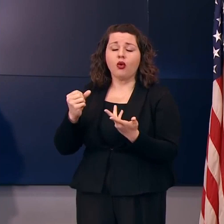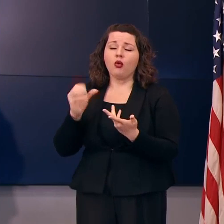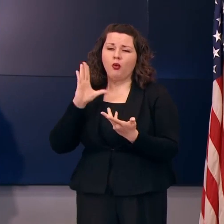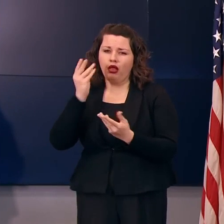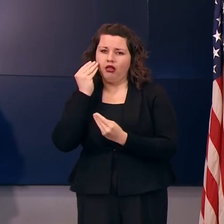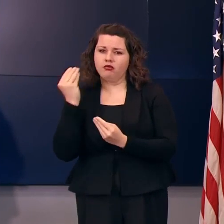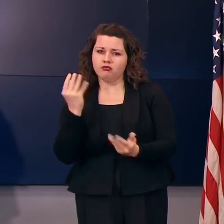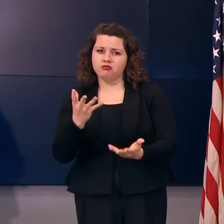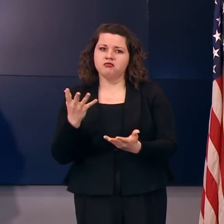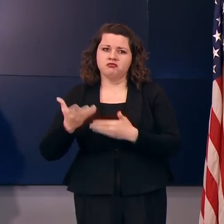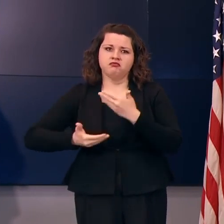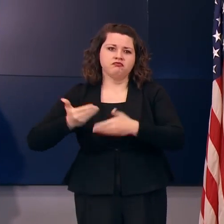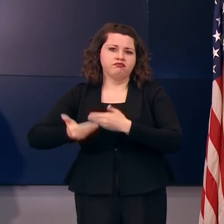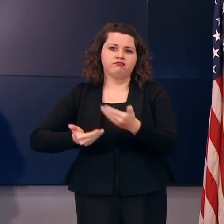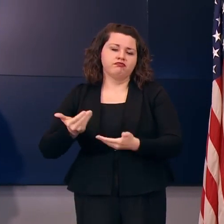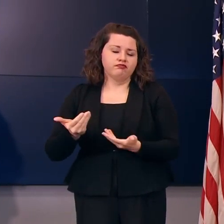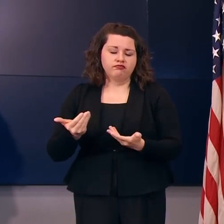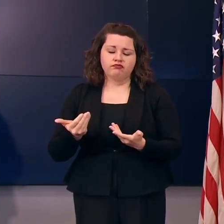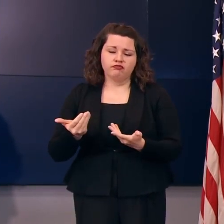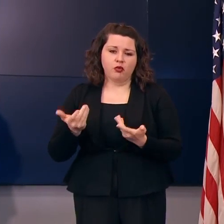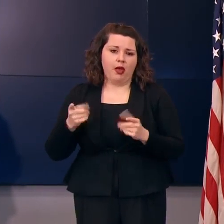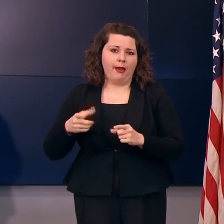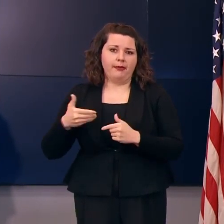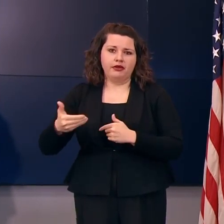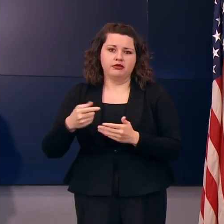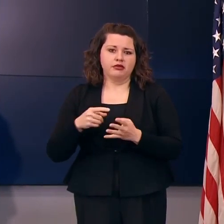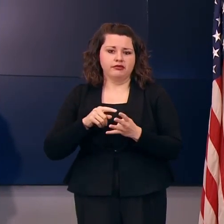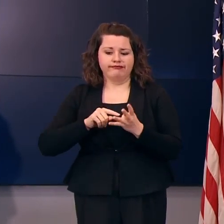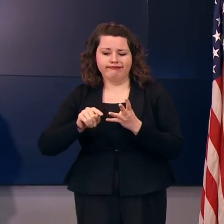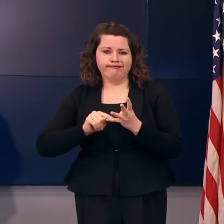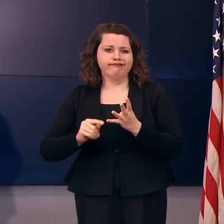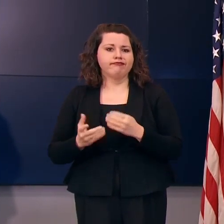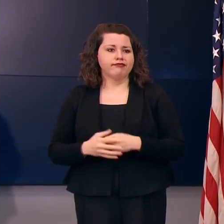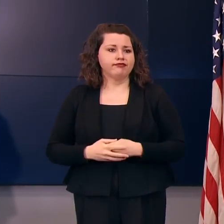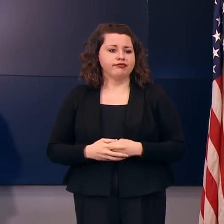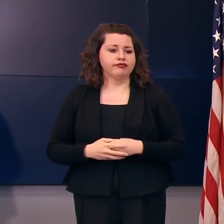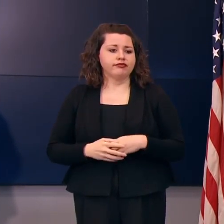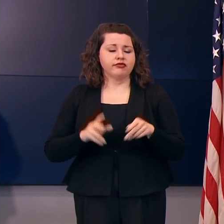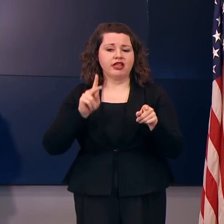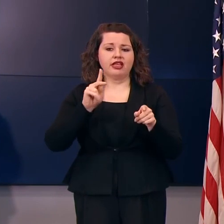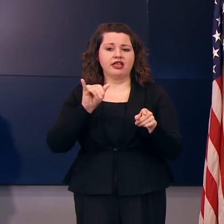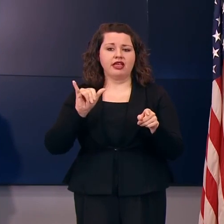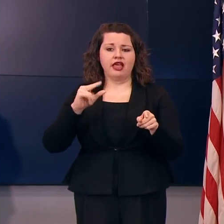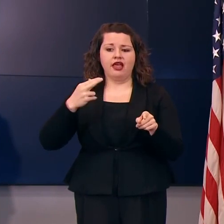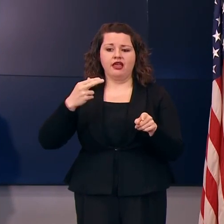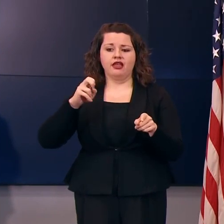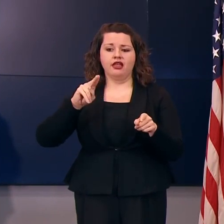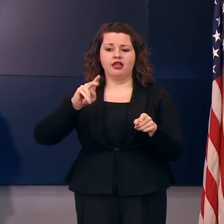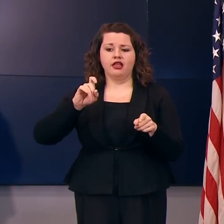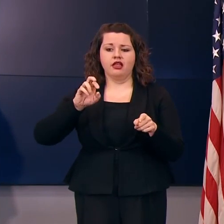apprised to that as we move through the next couple of weeks. Kay Henderson, Radio Iowa.